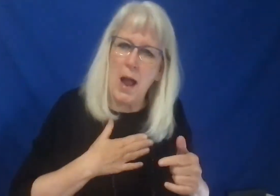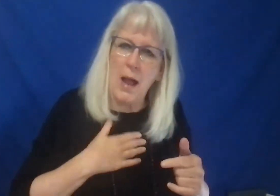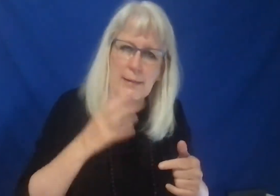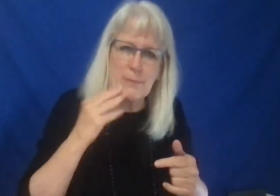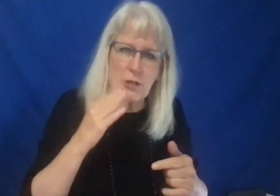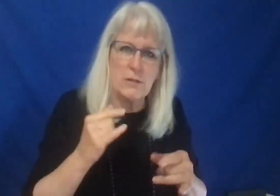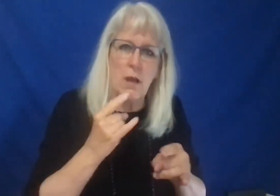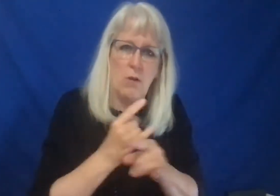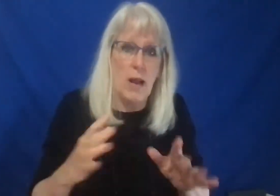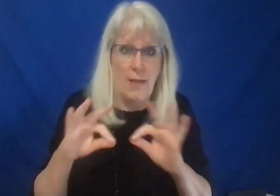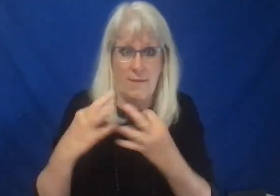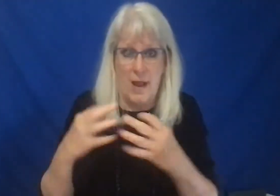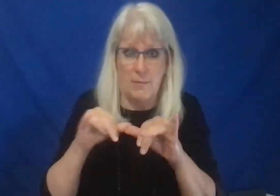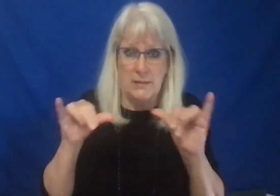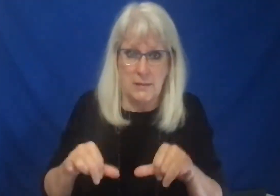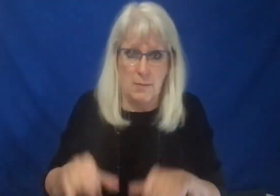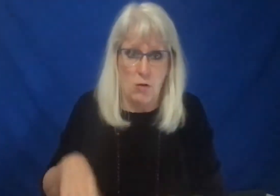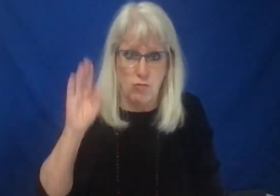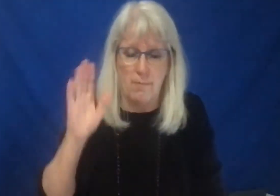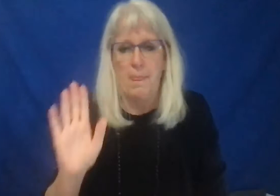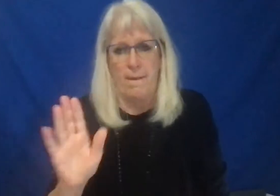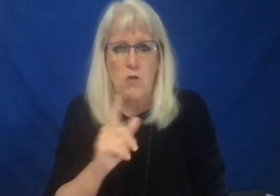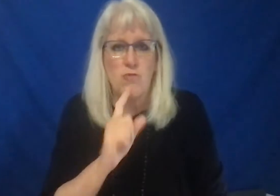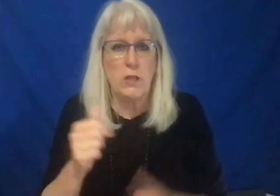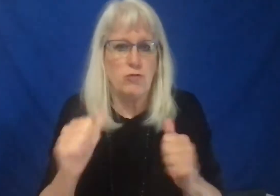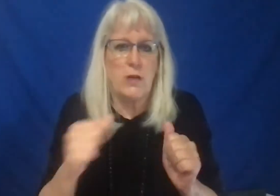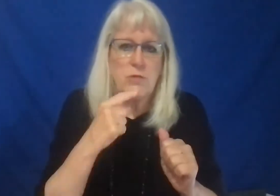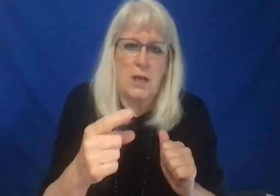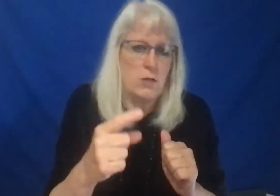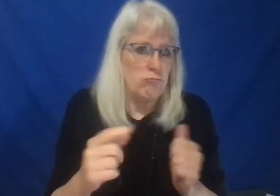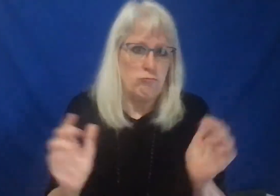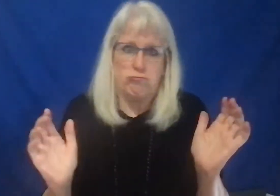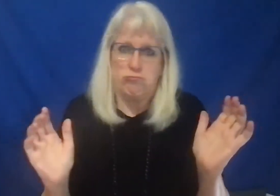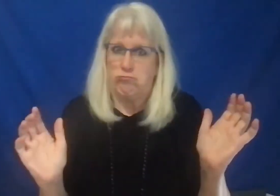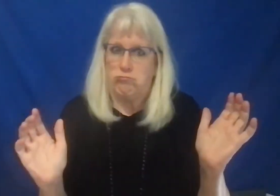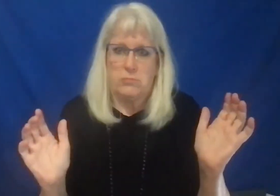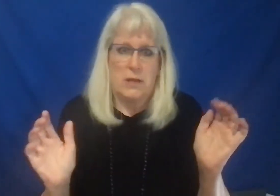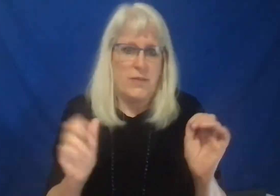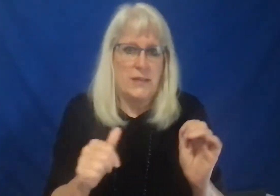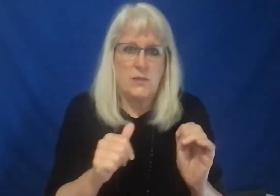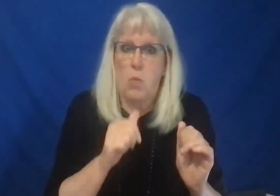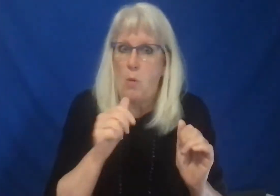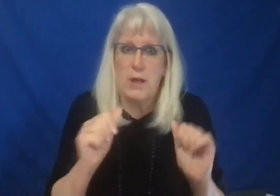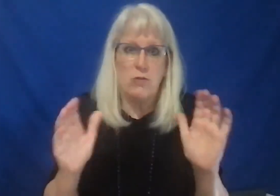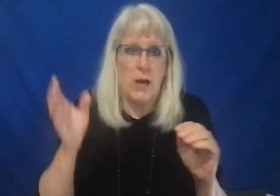system in which I grew up, and really try to tell you I do not intend this to be a dazzling talk because, first of all, I'm not capable of